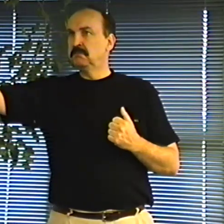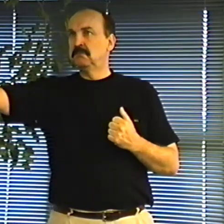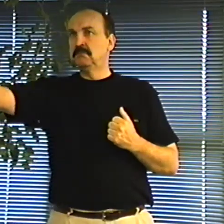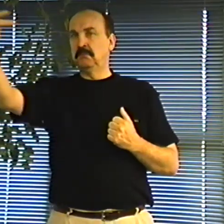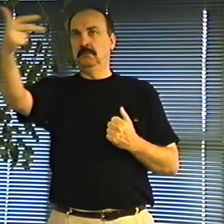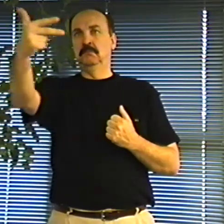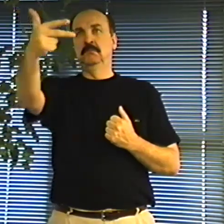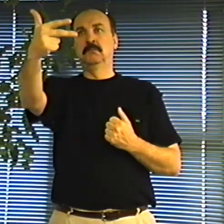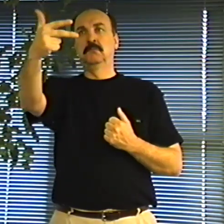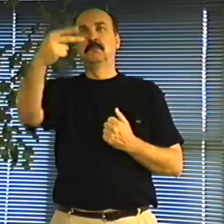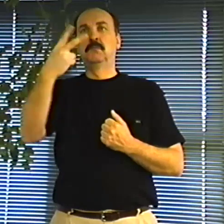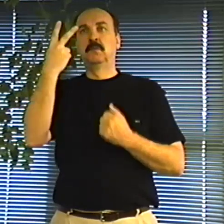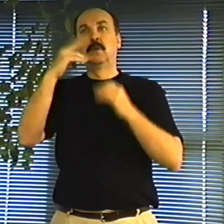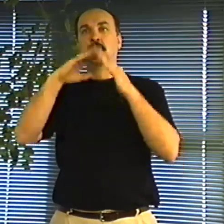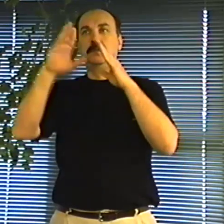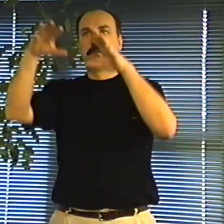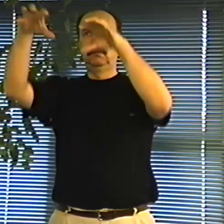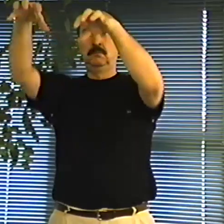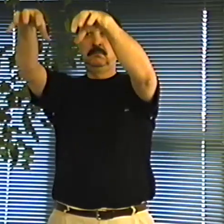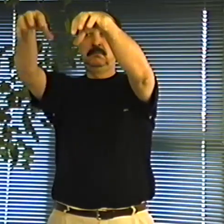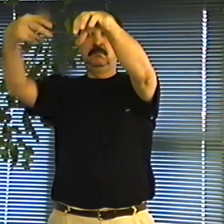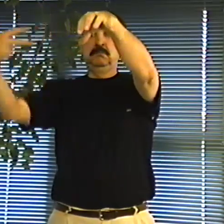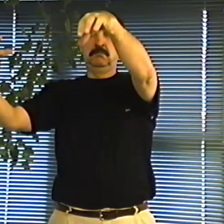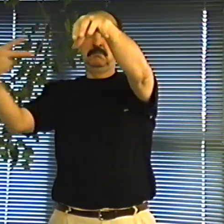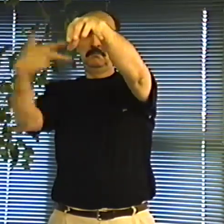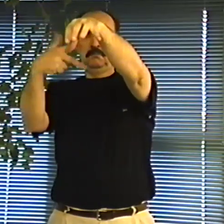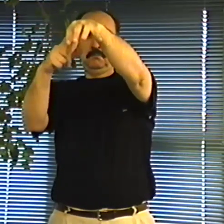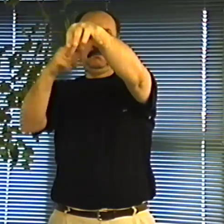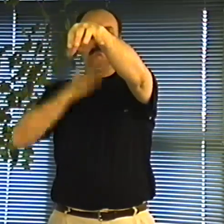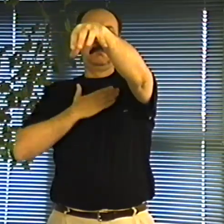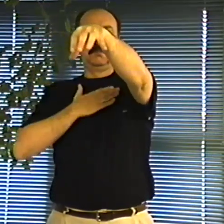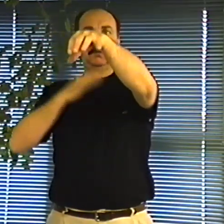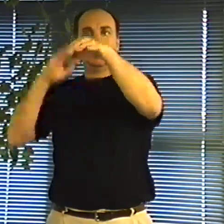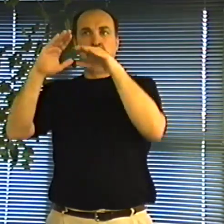parked right between our house and our neighbor's house.